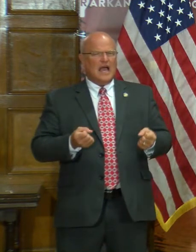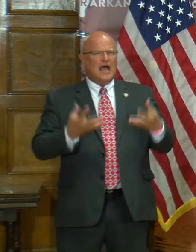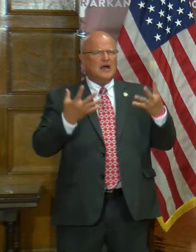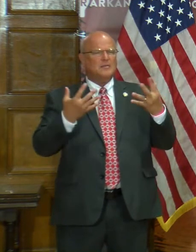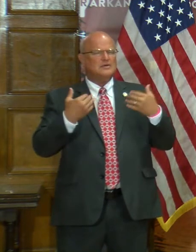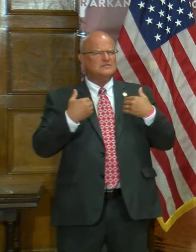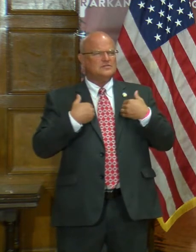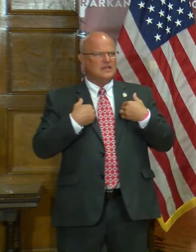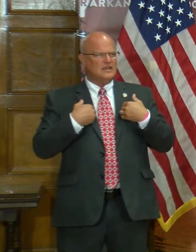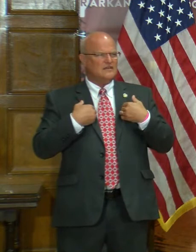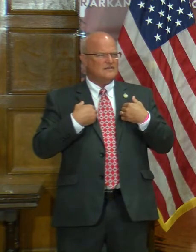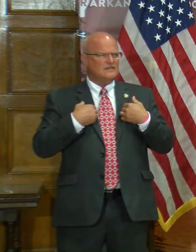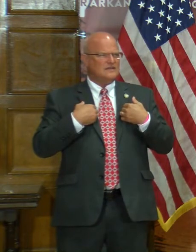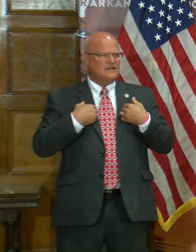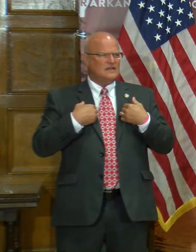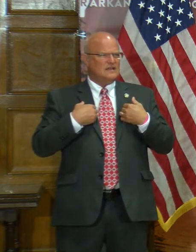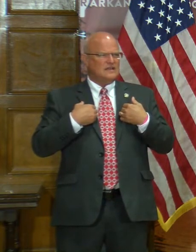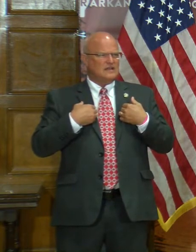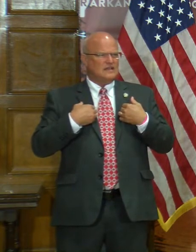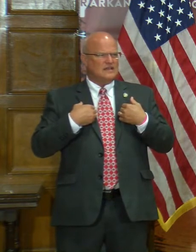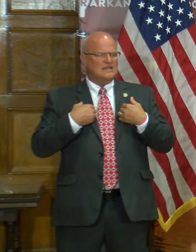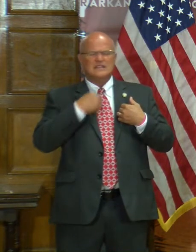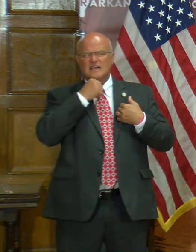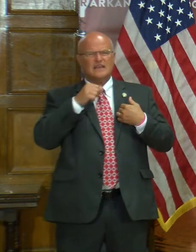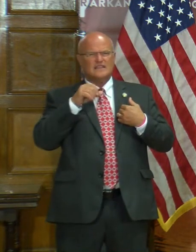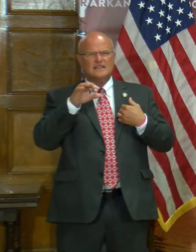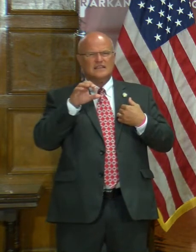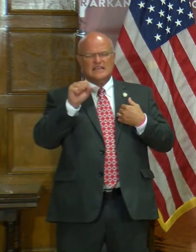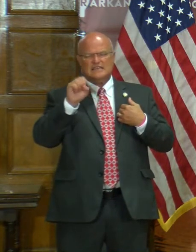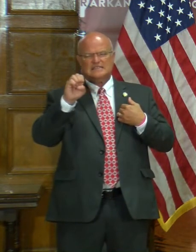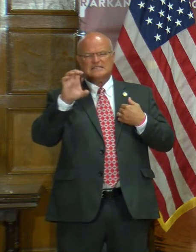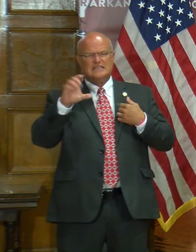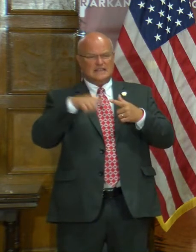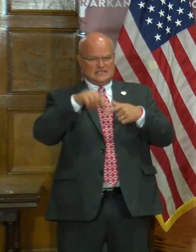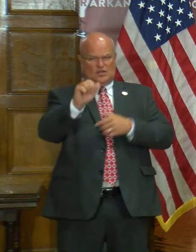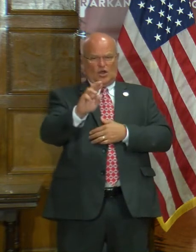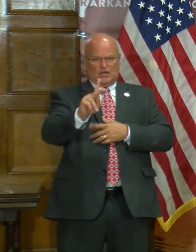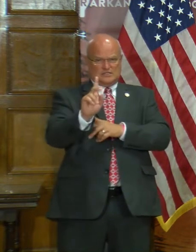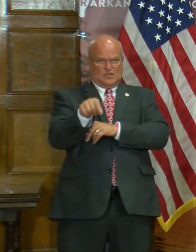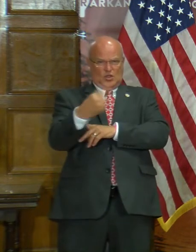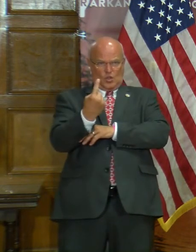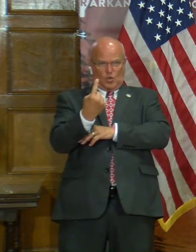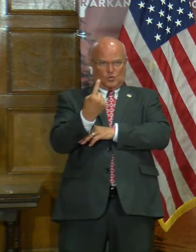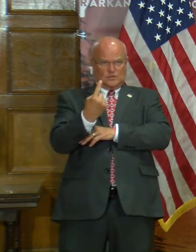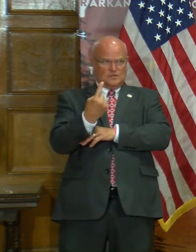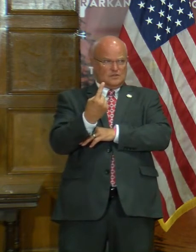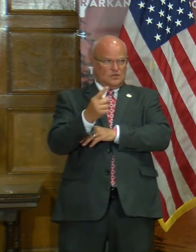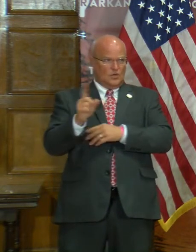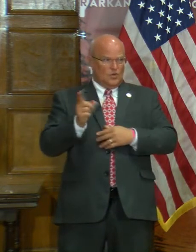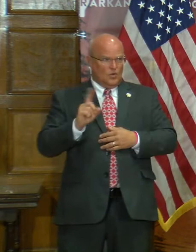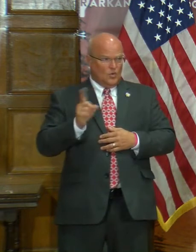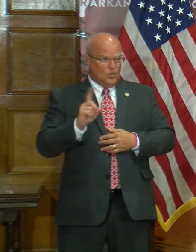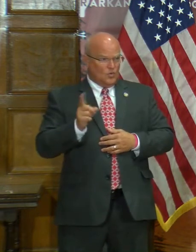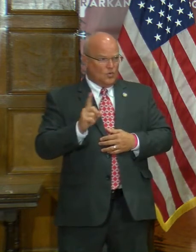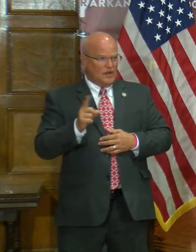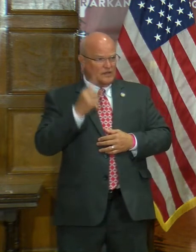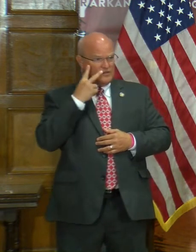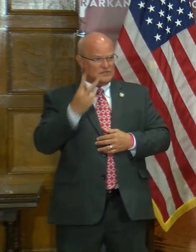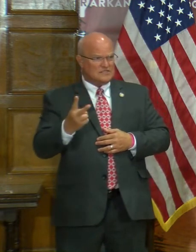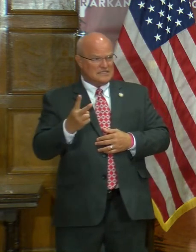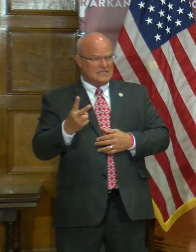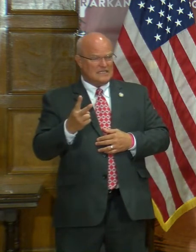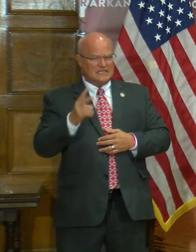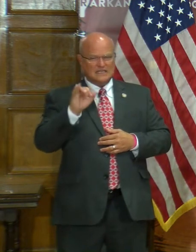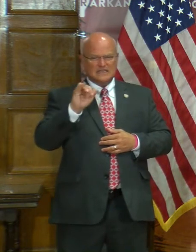counties now that, and this is not like the SEC, we're depending on other states. This is Arkansas alone, where, you know, you see